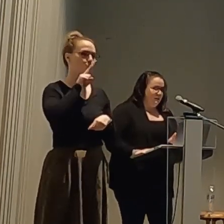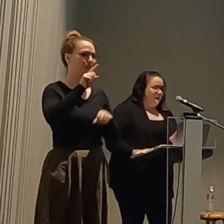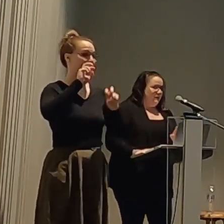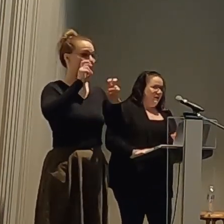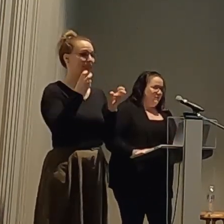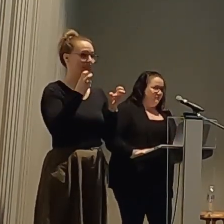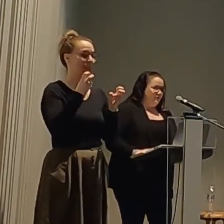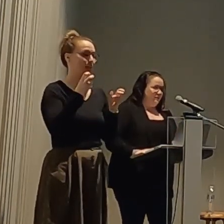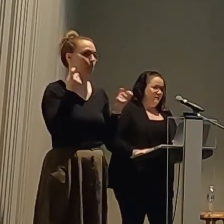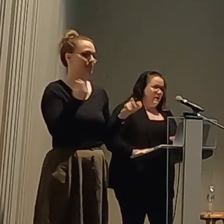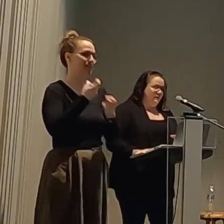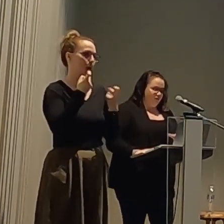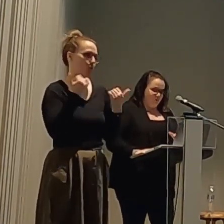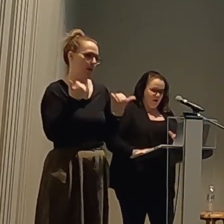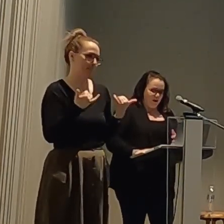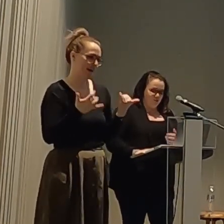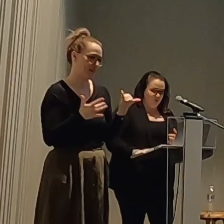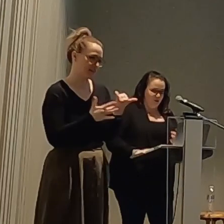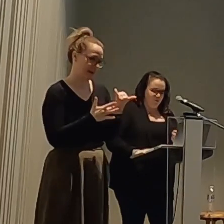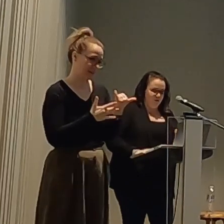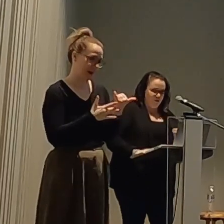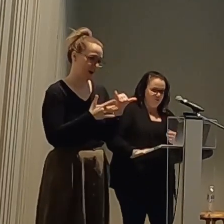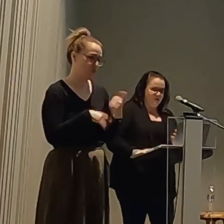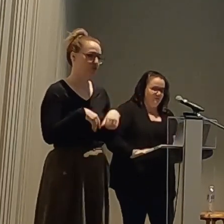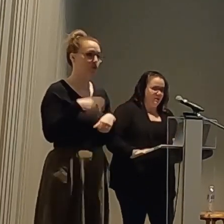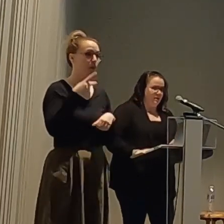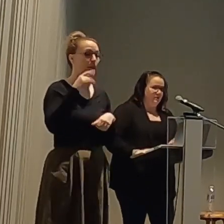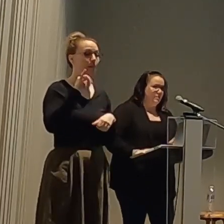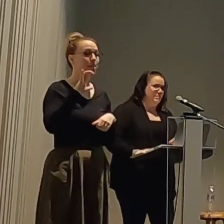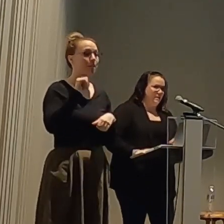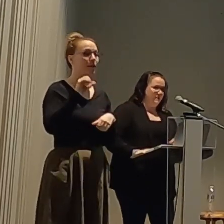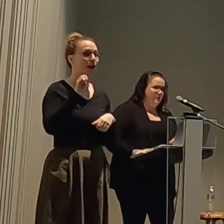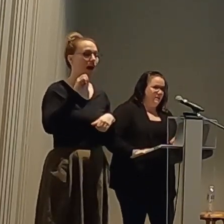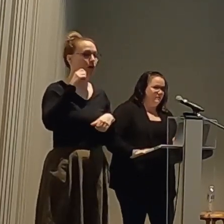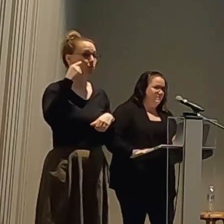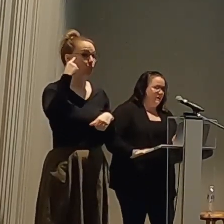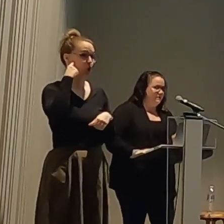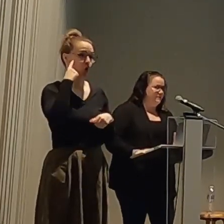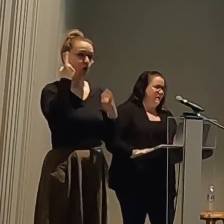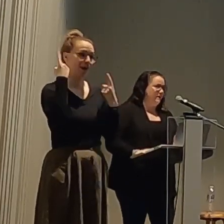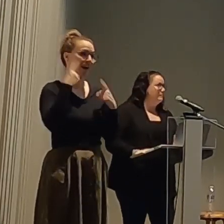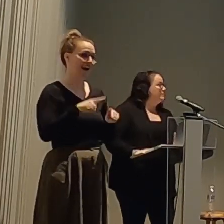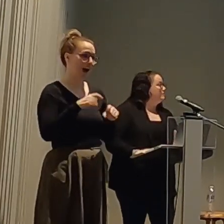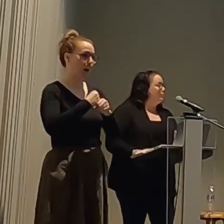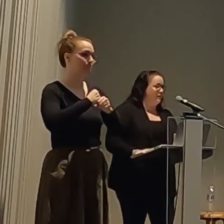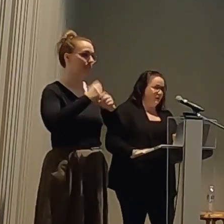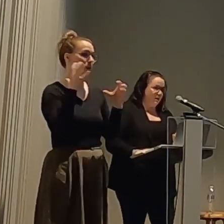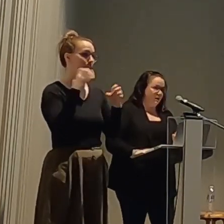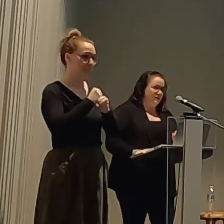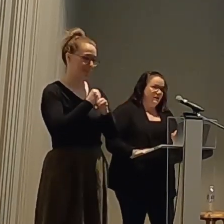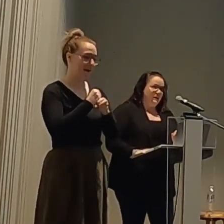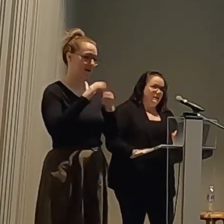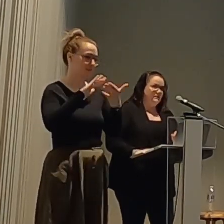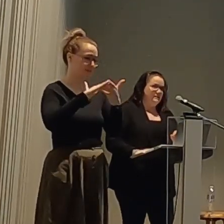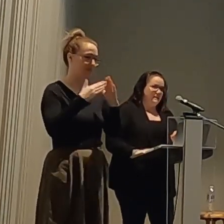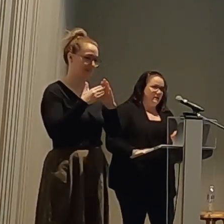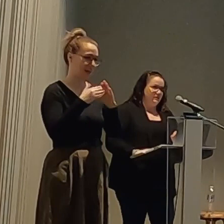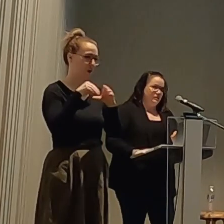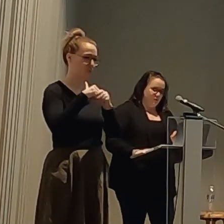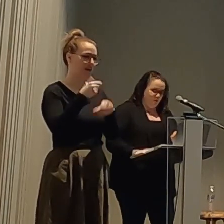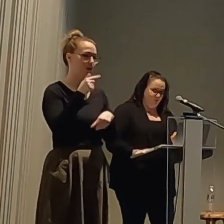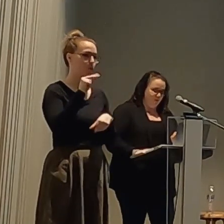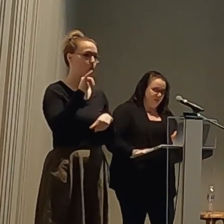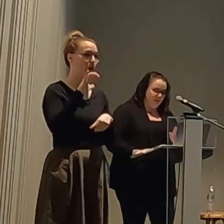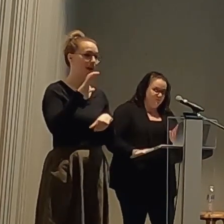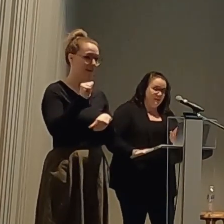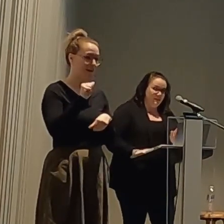technology. However, after Picasso heard the news of the aerial bombing of the Basque town Guernica, he decided